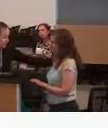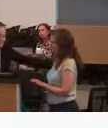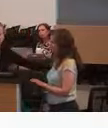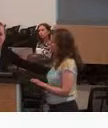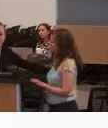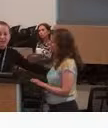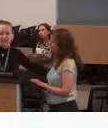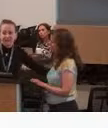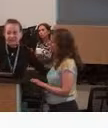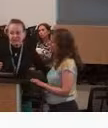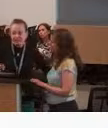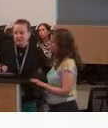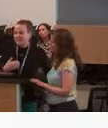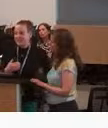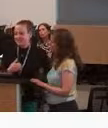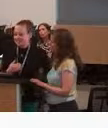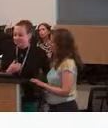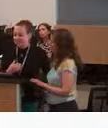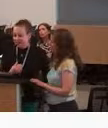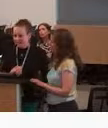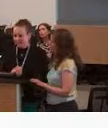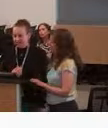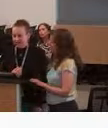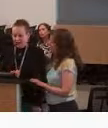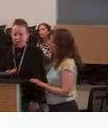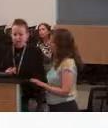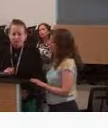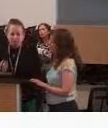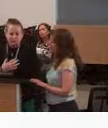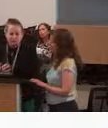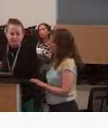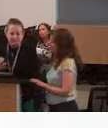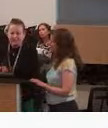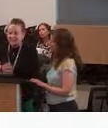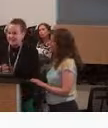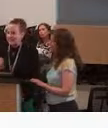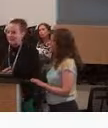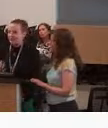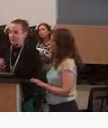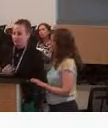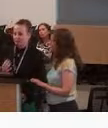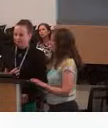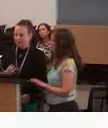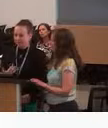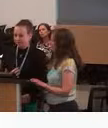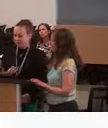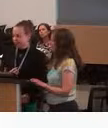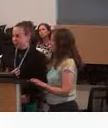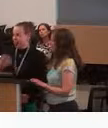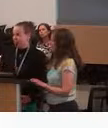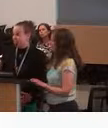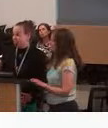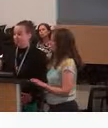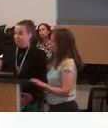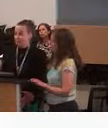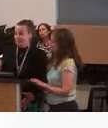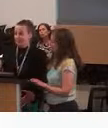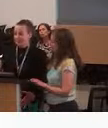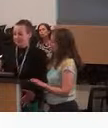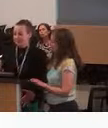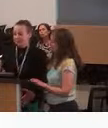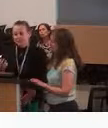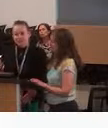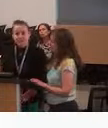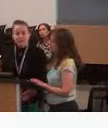be sitting right there, but it's not inside of us. And we think problems are inside of kids and they don't feel good about themselves. And when kids don't feel good